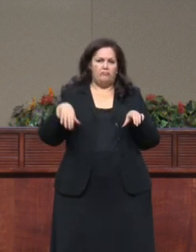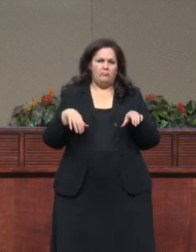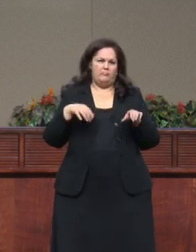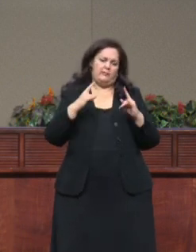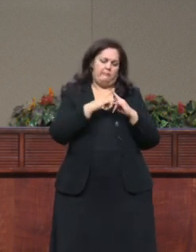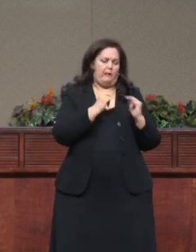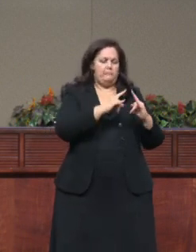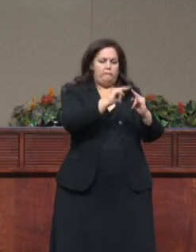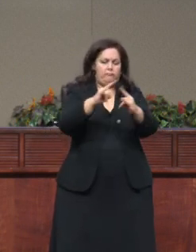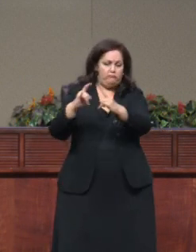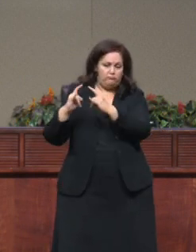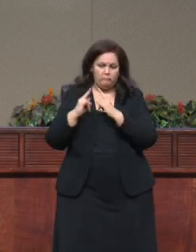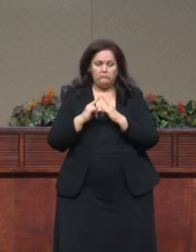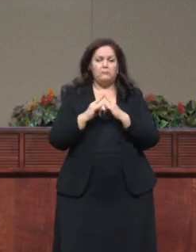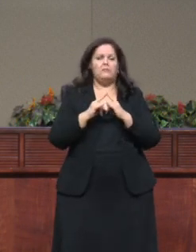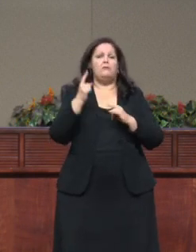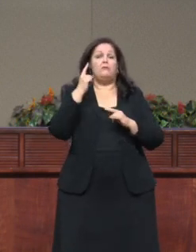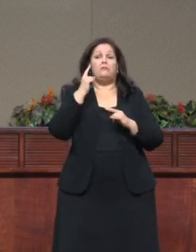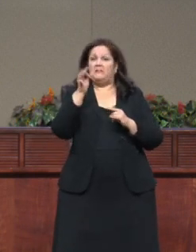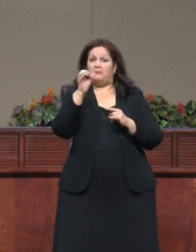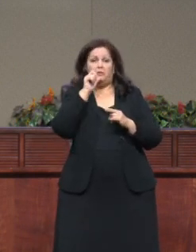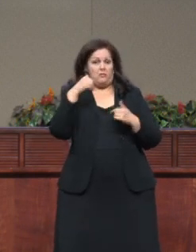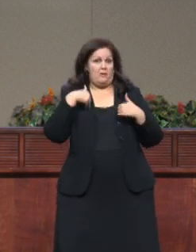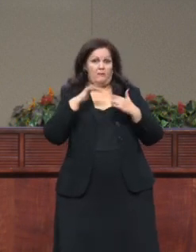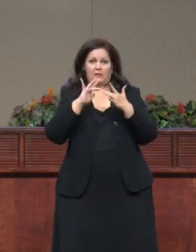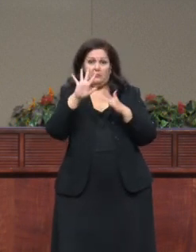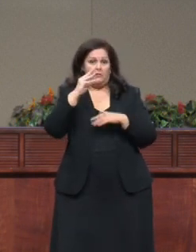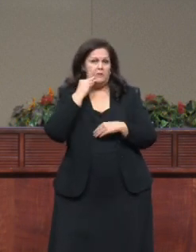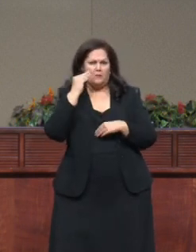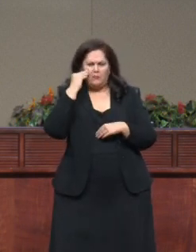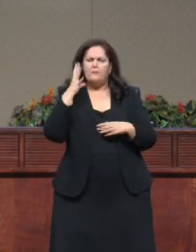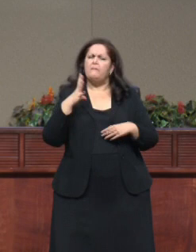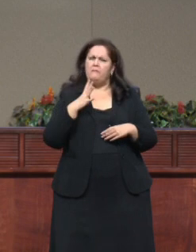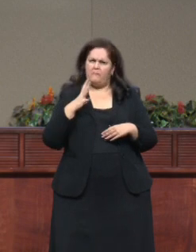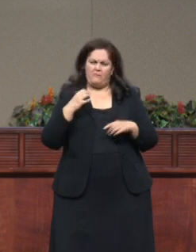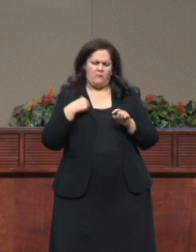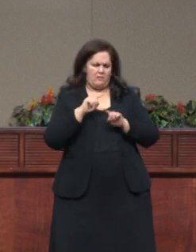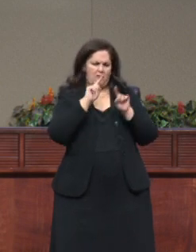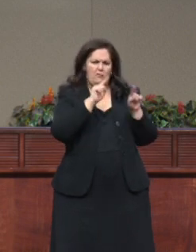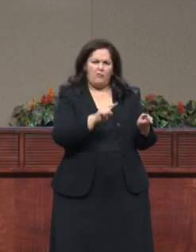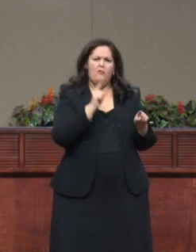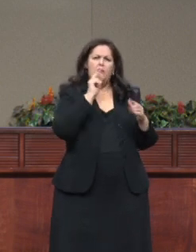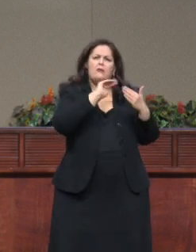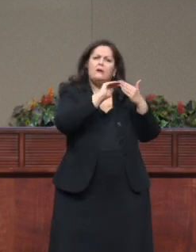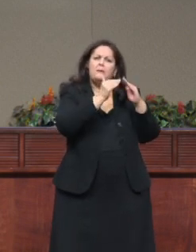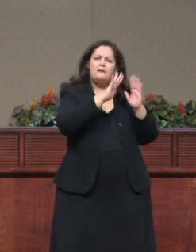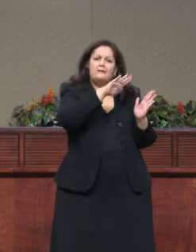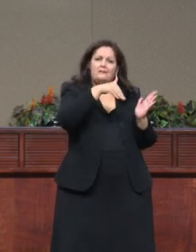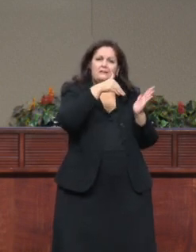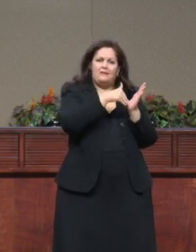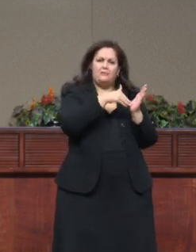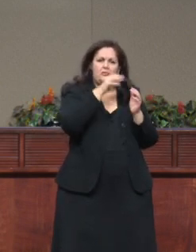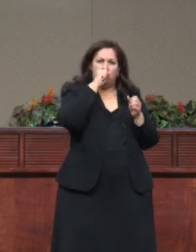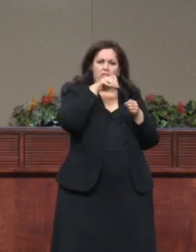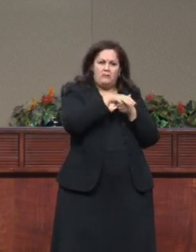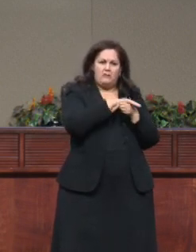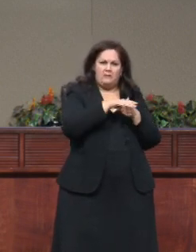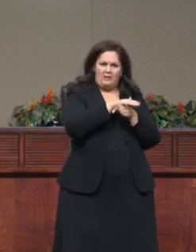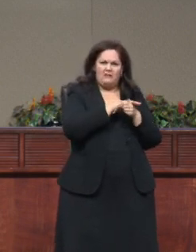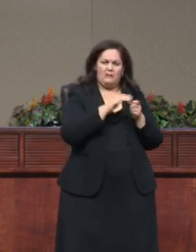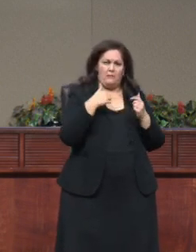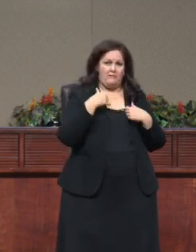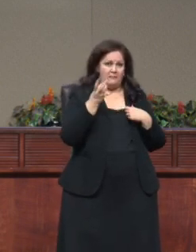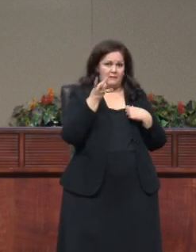For those who may not have access to the internet, you can simply go to any of Orange County's neighborhood